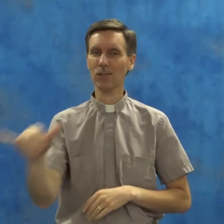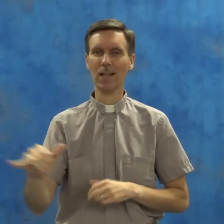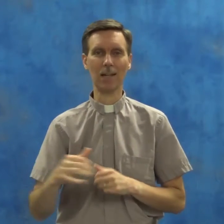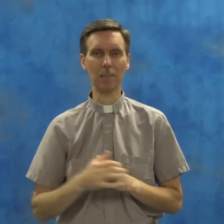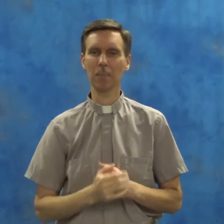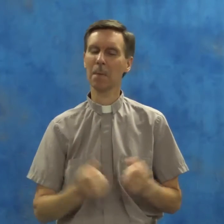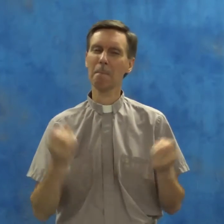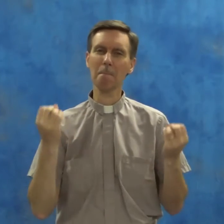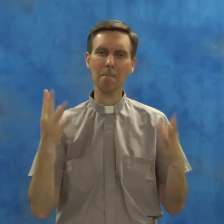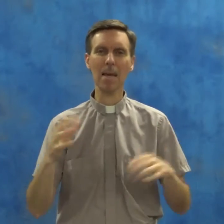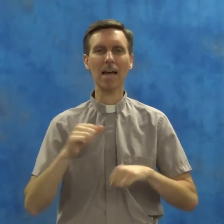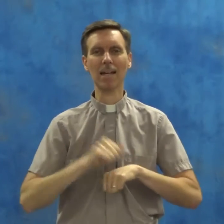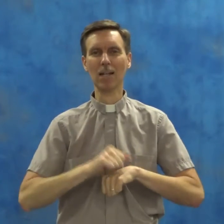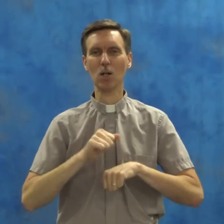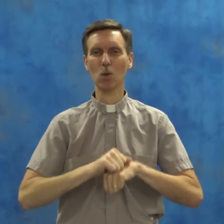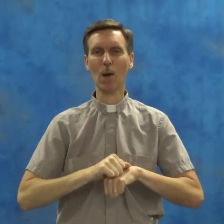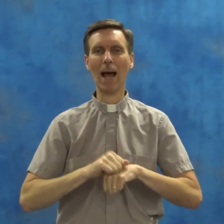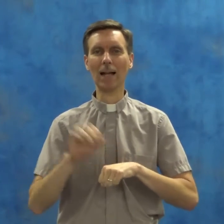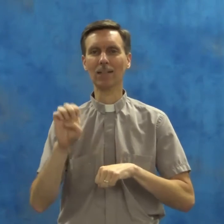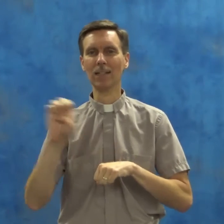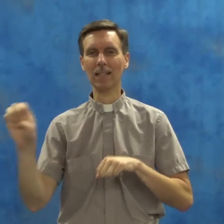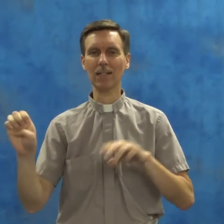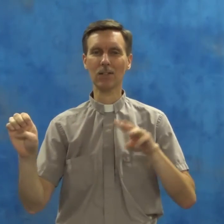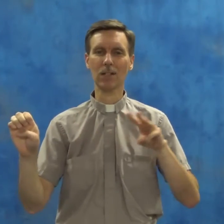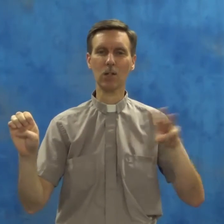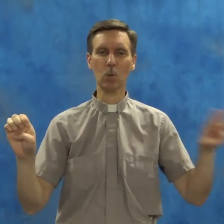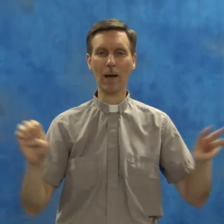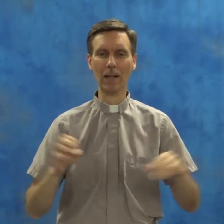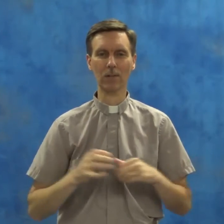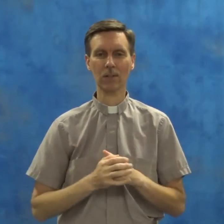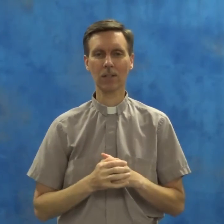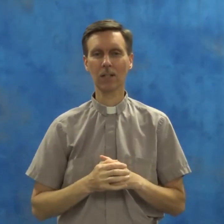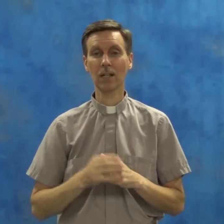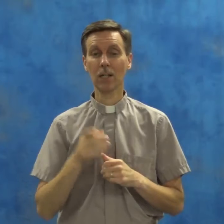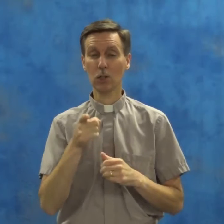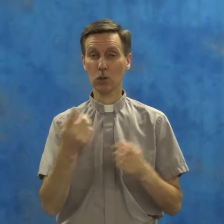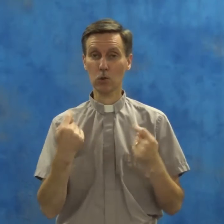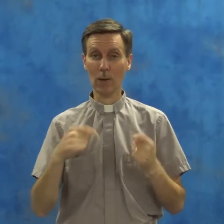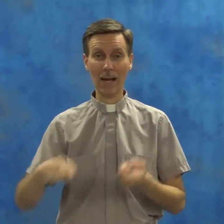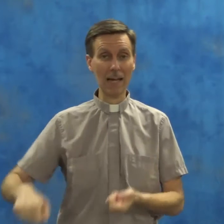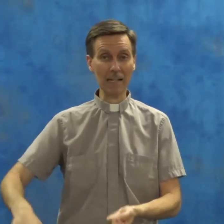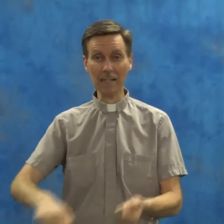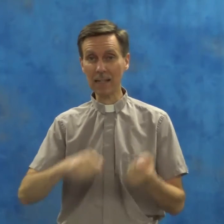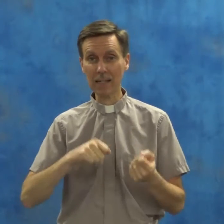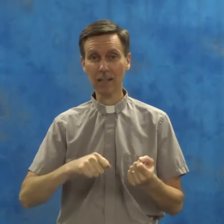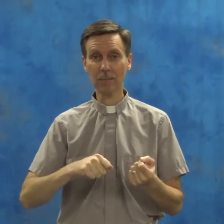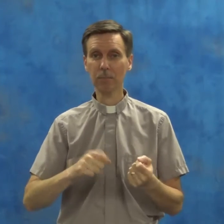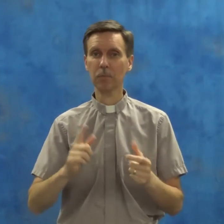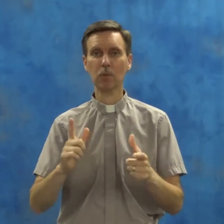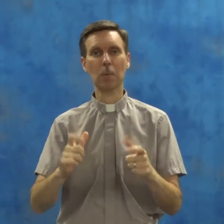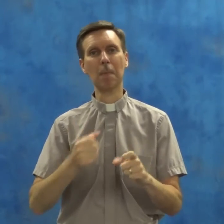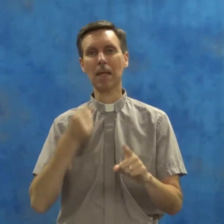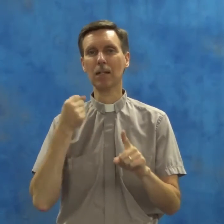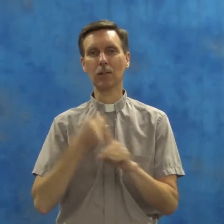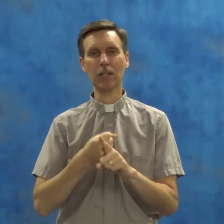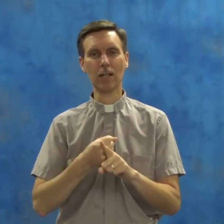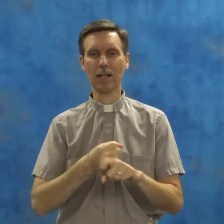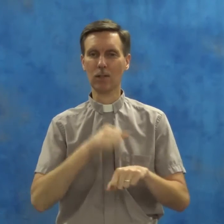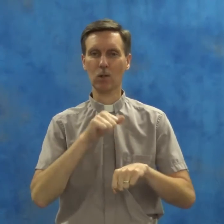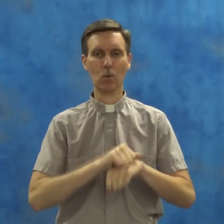same. Many rocks east and west. You try and dig, immediately hit